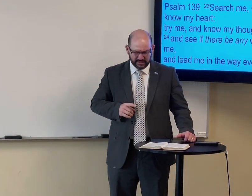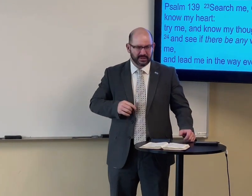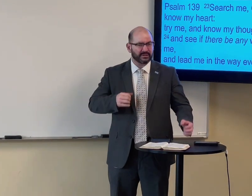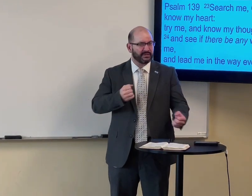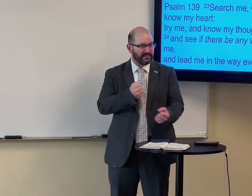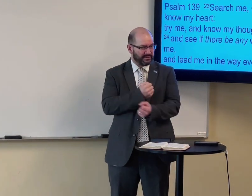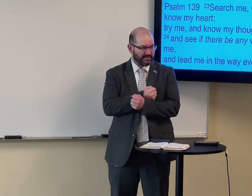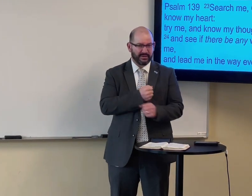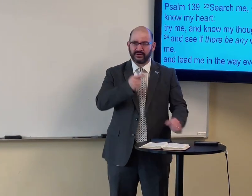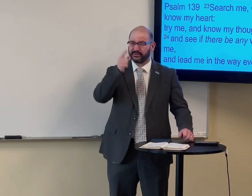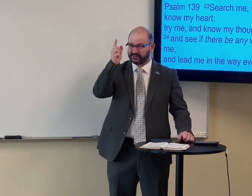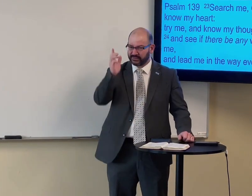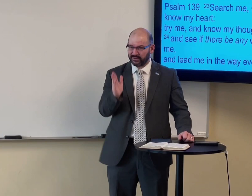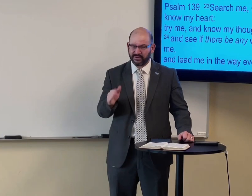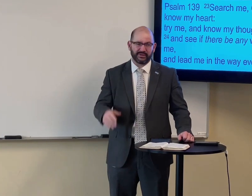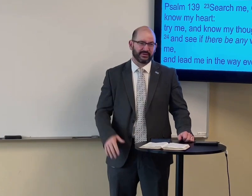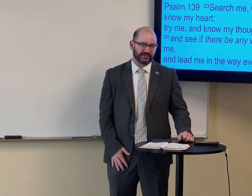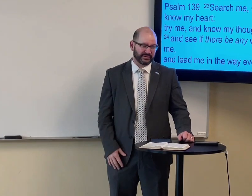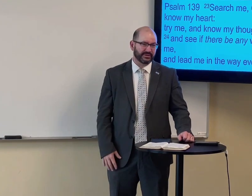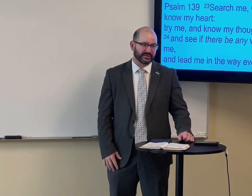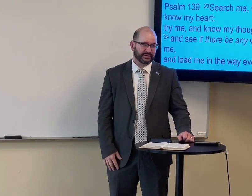David loved God.